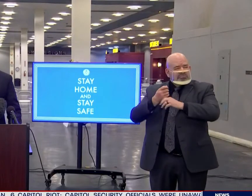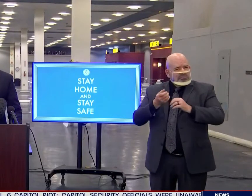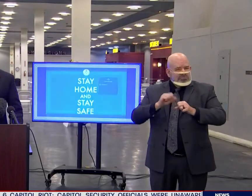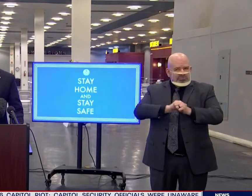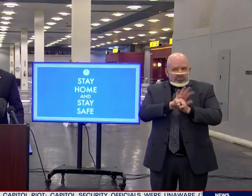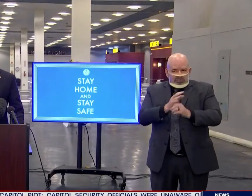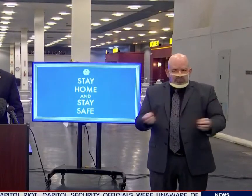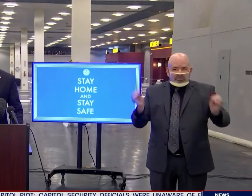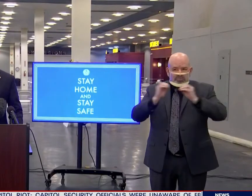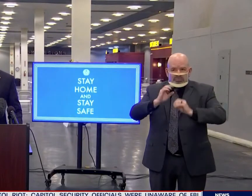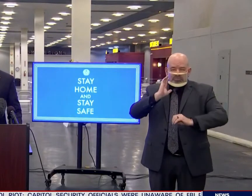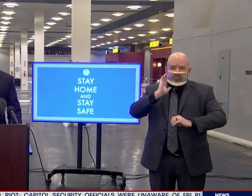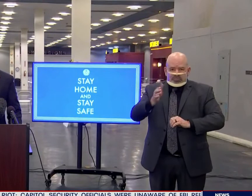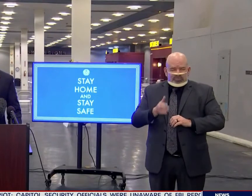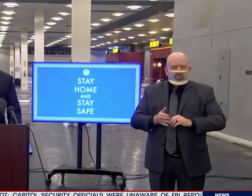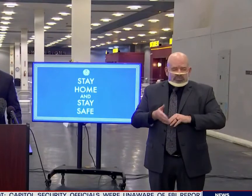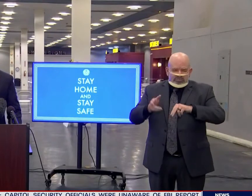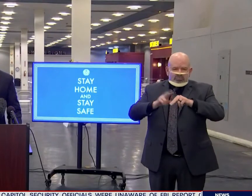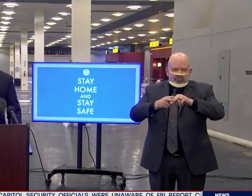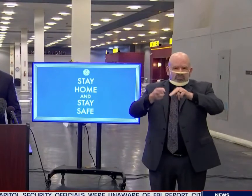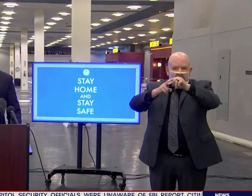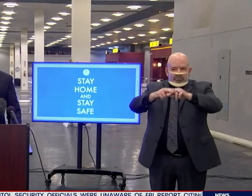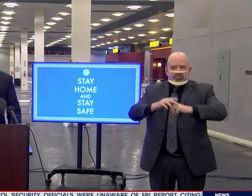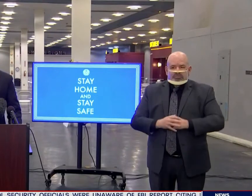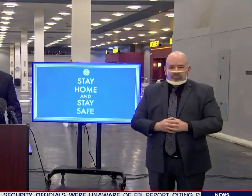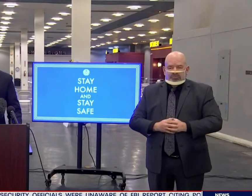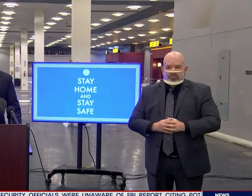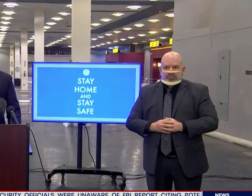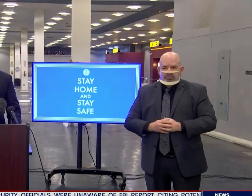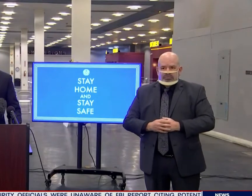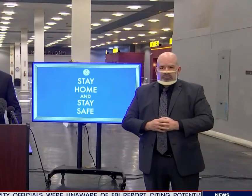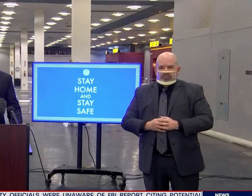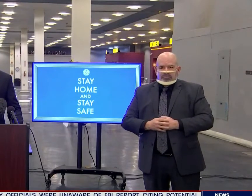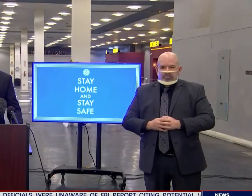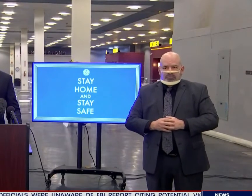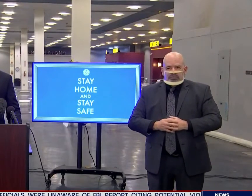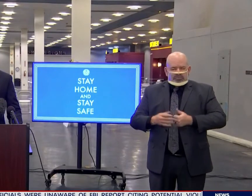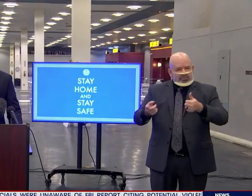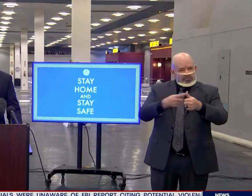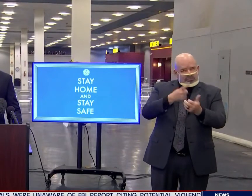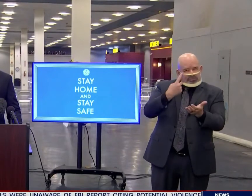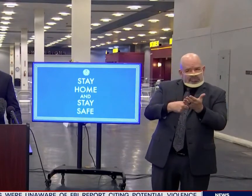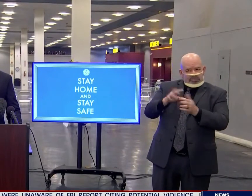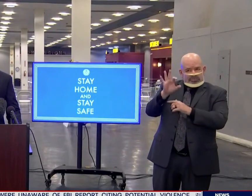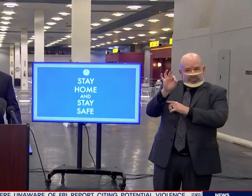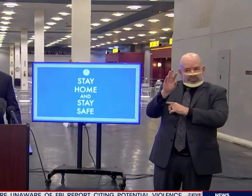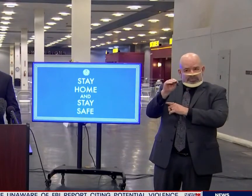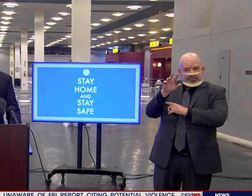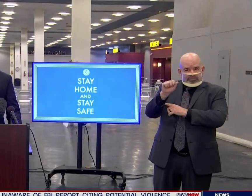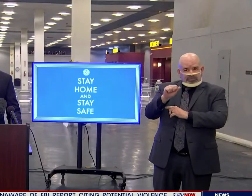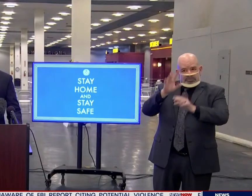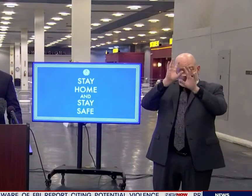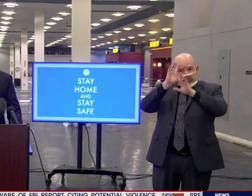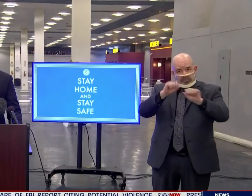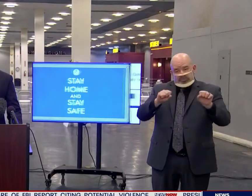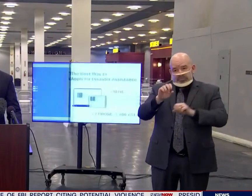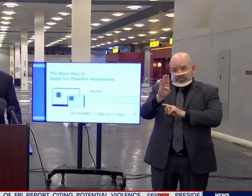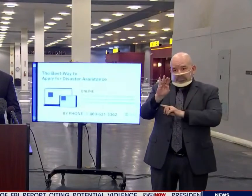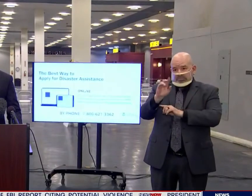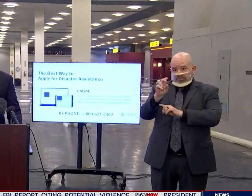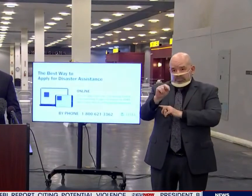uh with individual assistance uh from FEMA. Now, President Biden signed the the major disaster